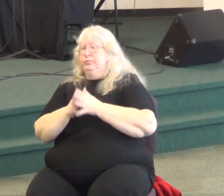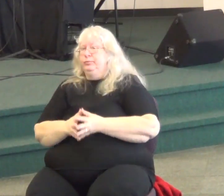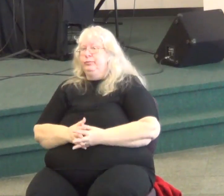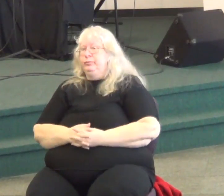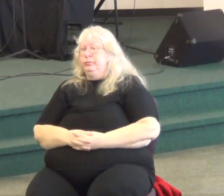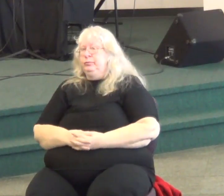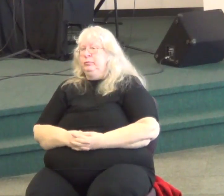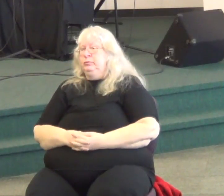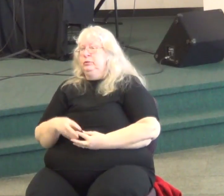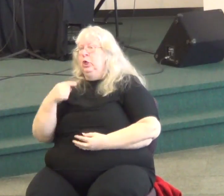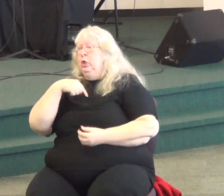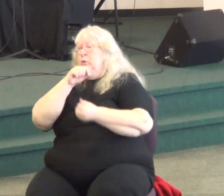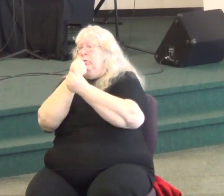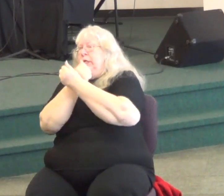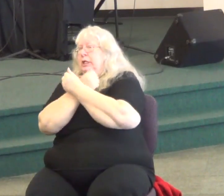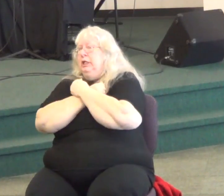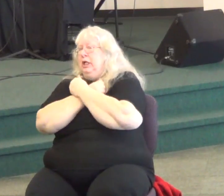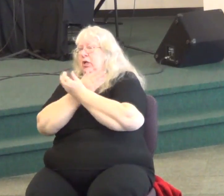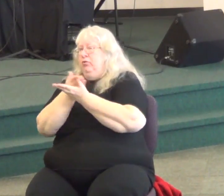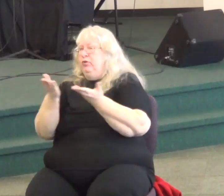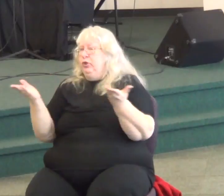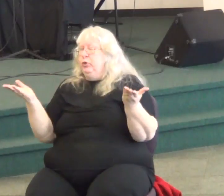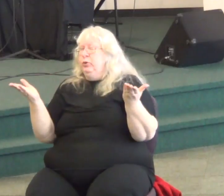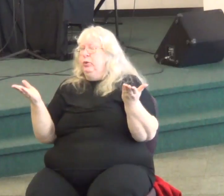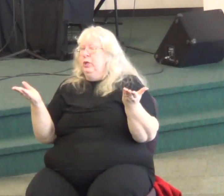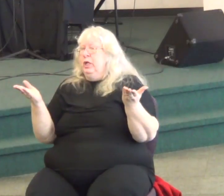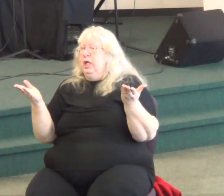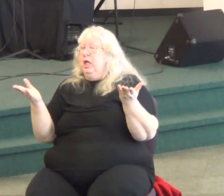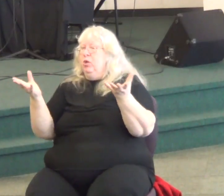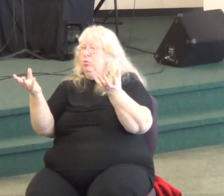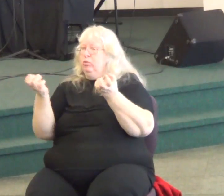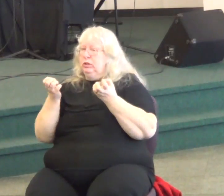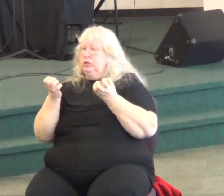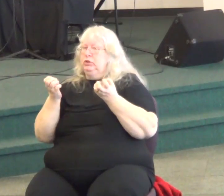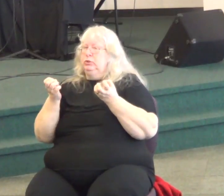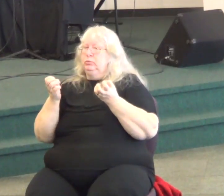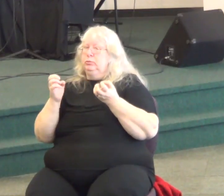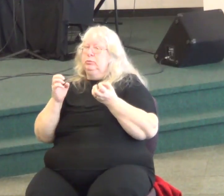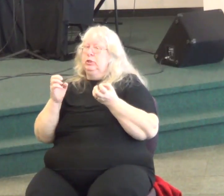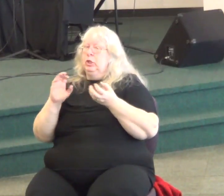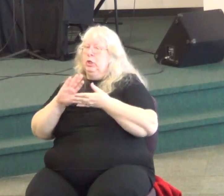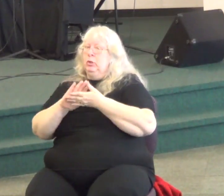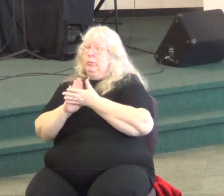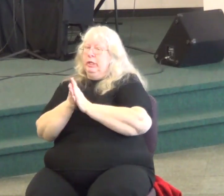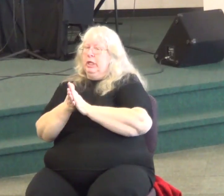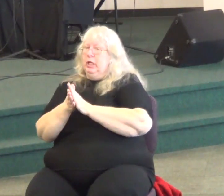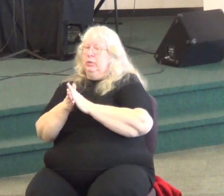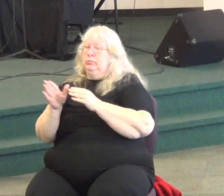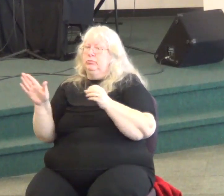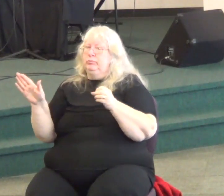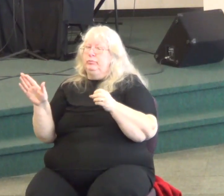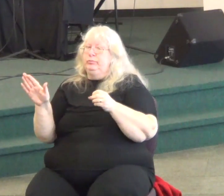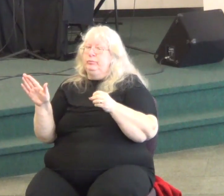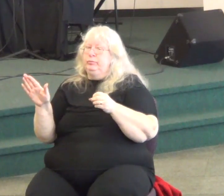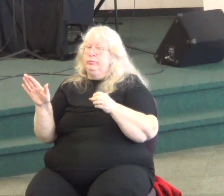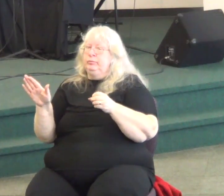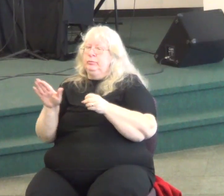We just love you, and we want you to be made whole. So you can leave here and cause somebody